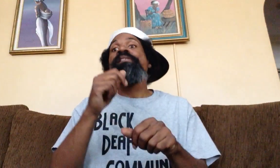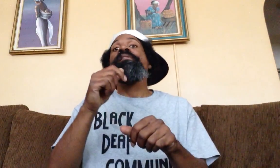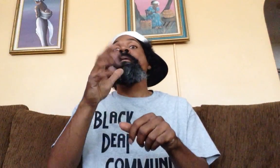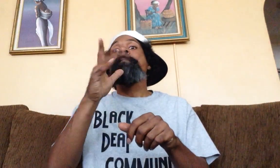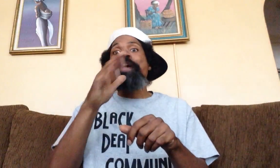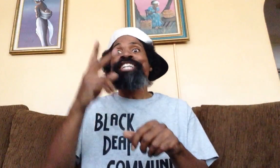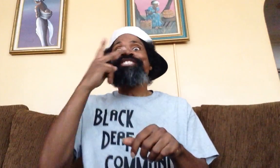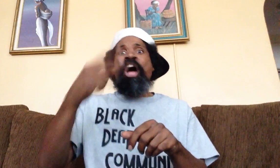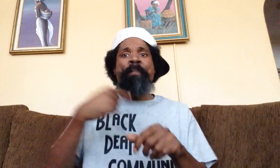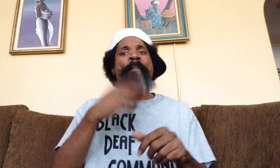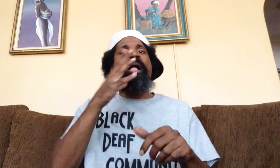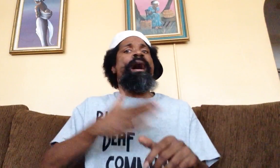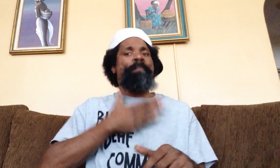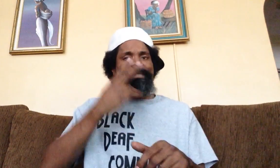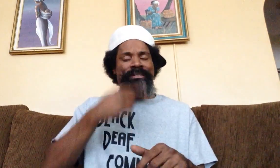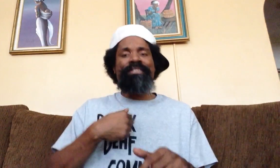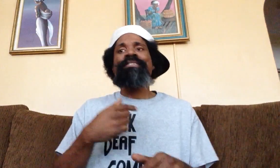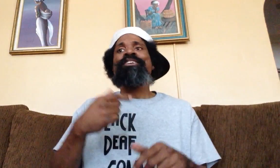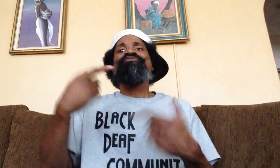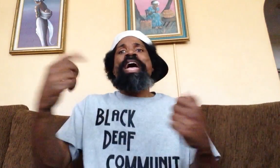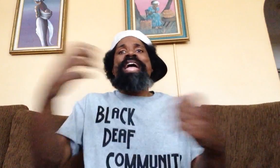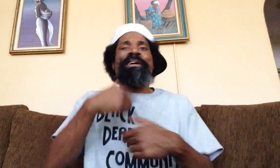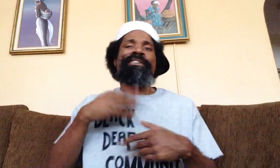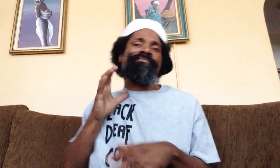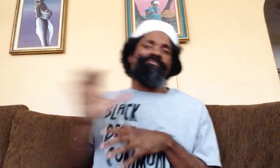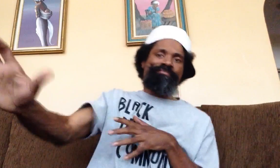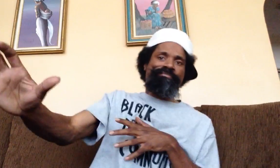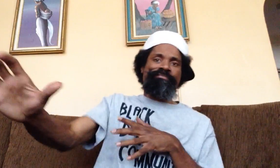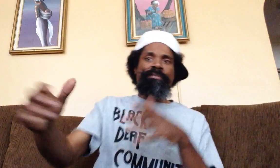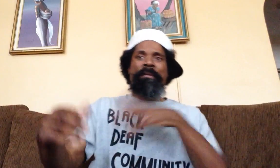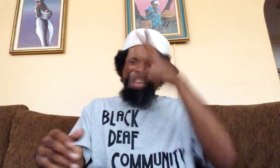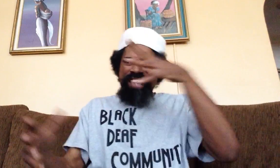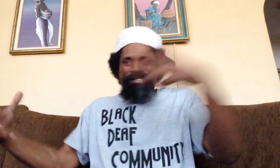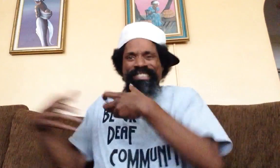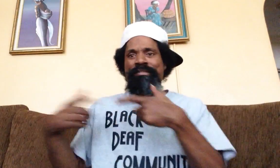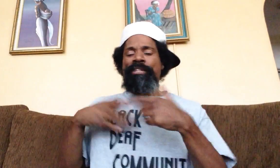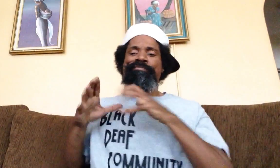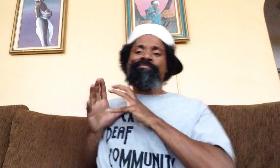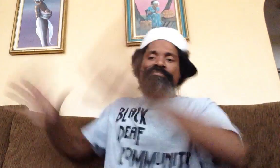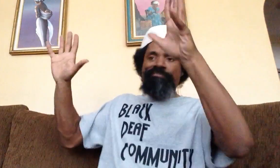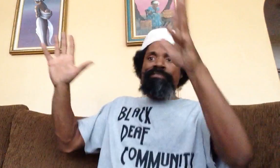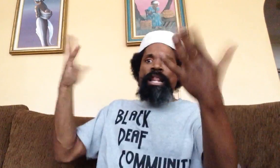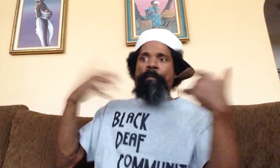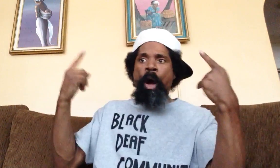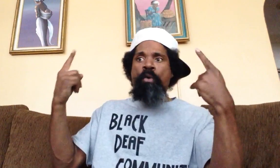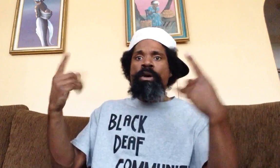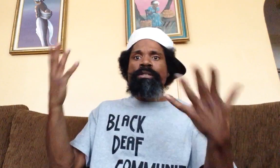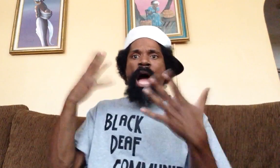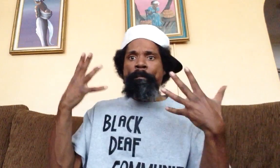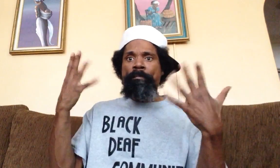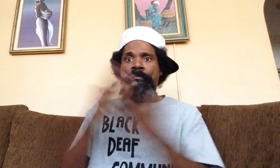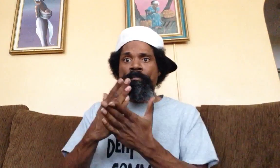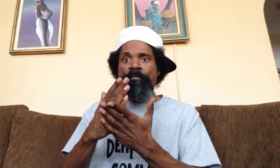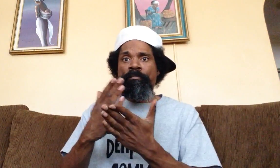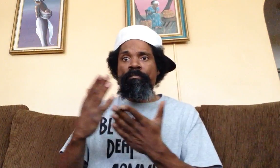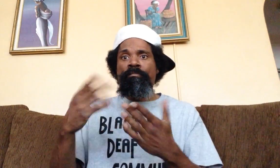Those who look at the Pistons as villains see in it the correct end for a villain. The villain goes down.